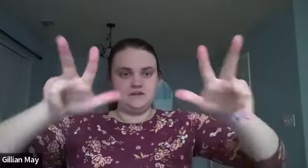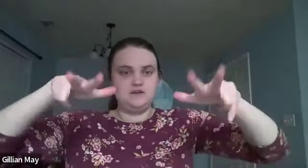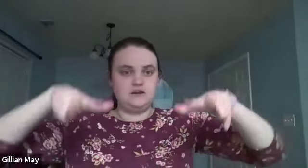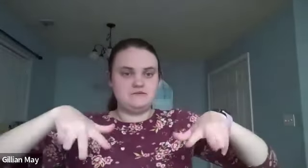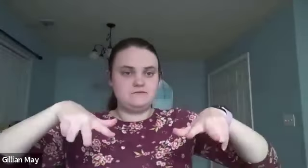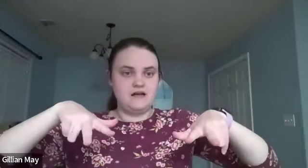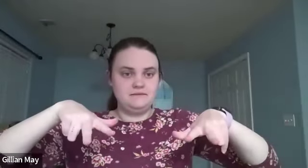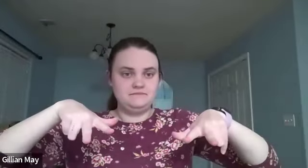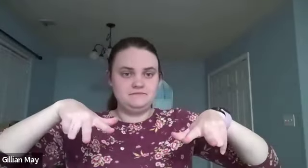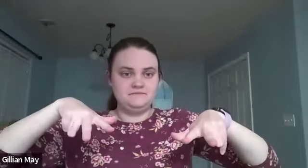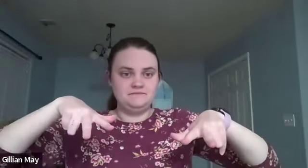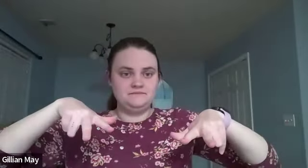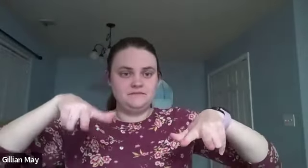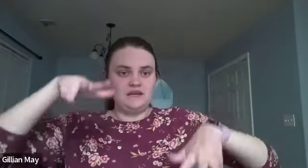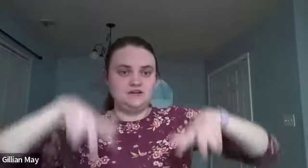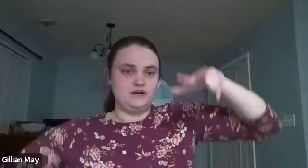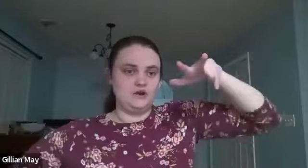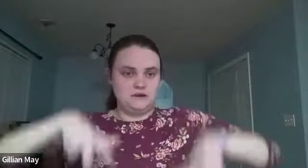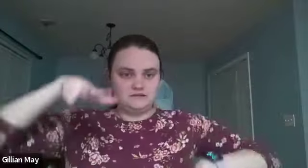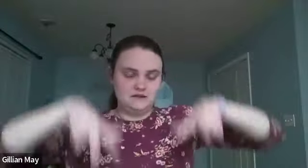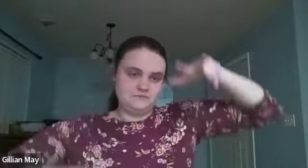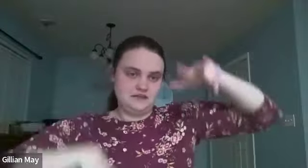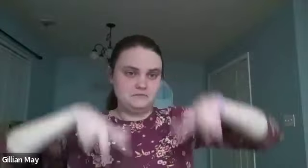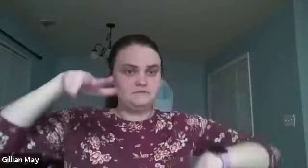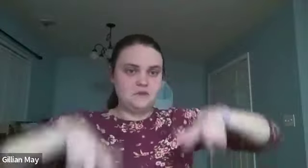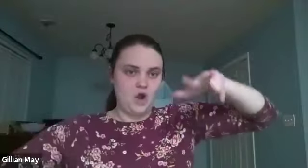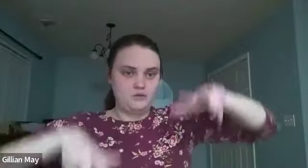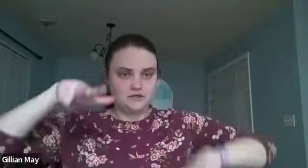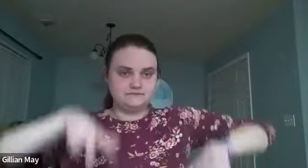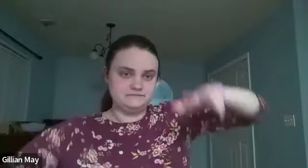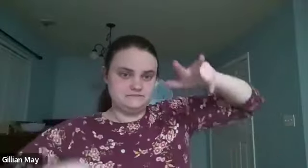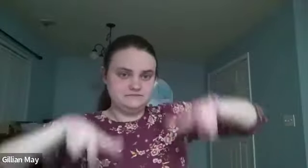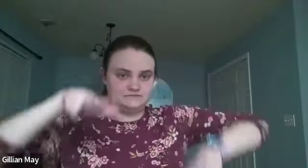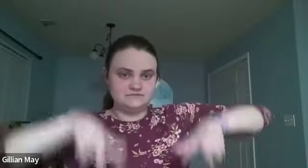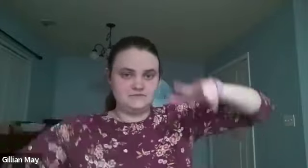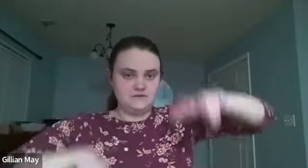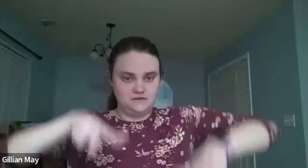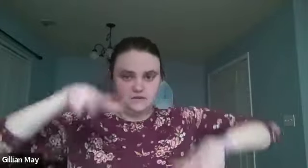You're going to have them flat, and you're going to go bouncing up and down. Awkward.